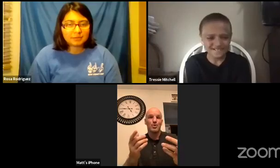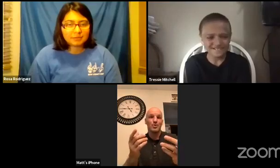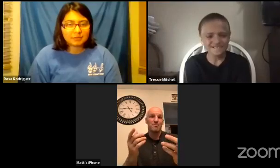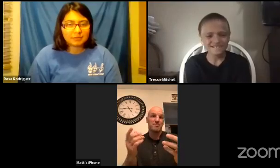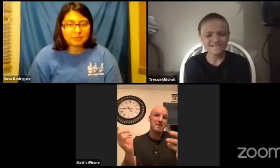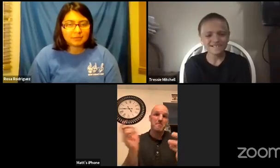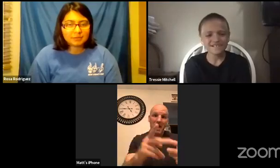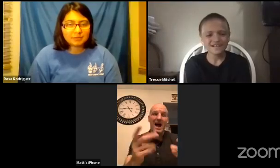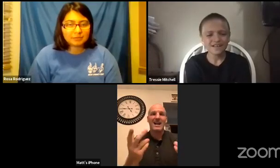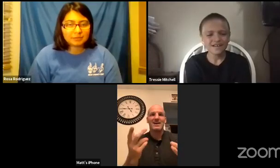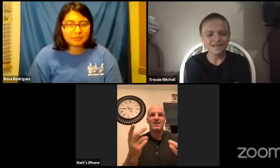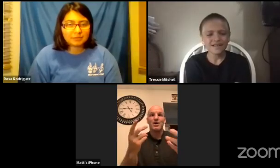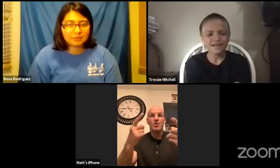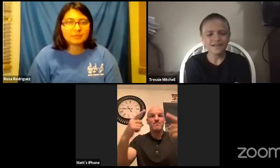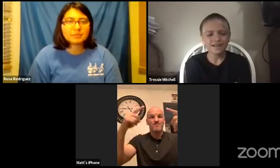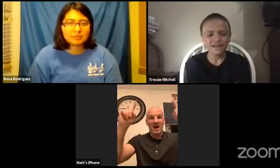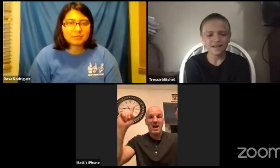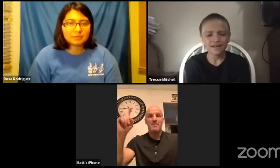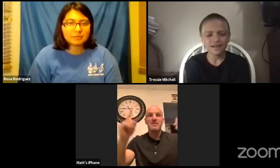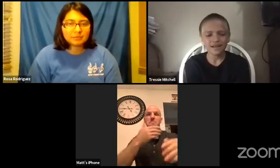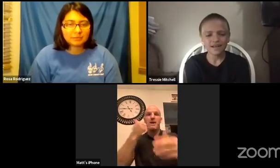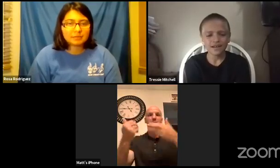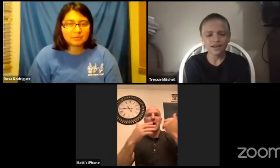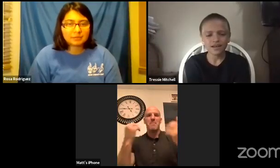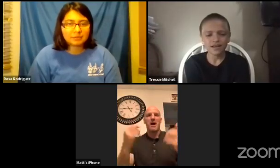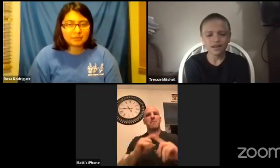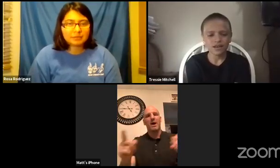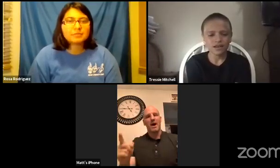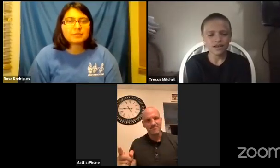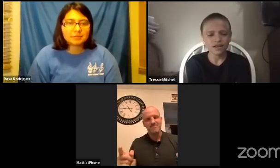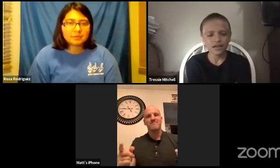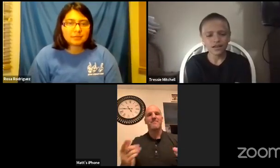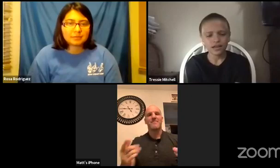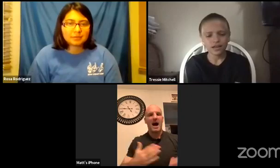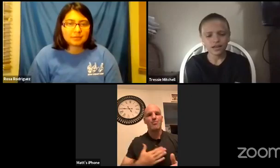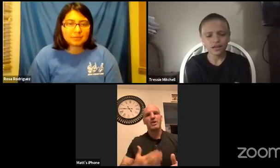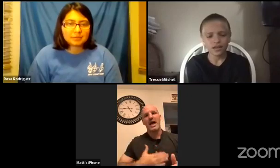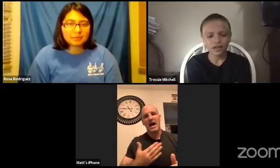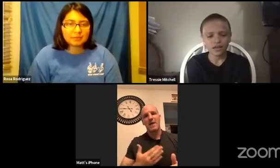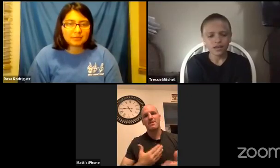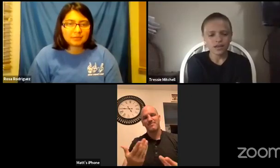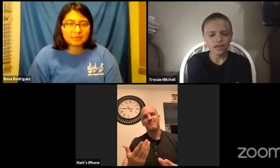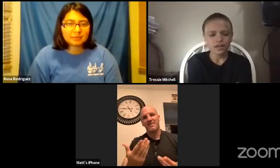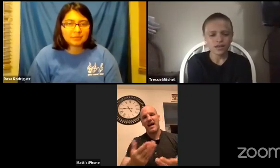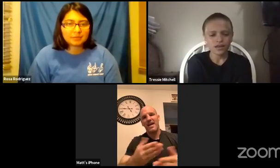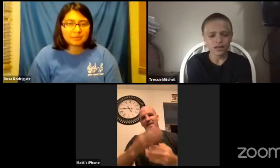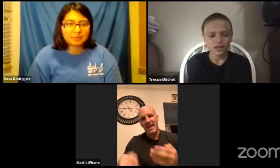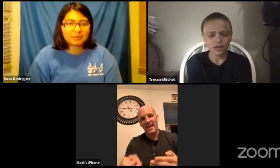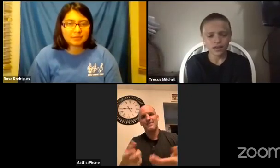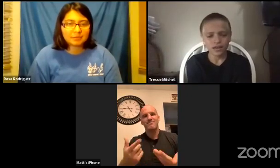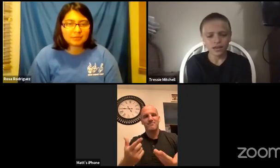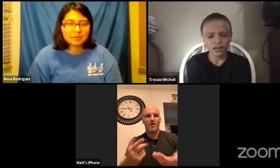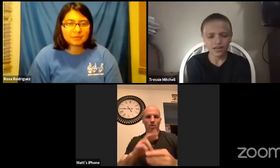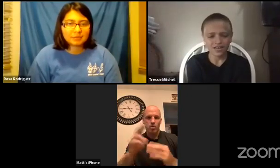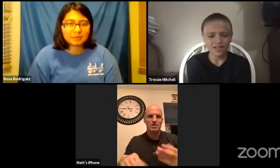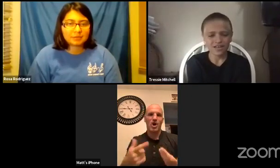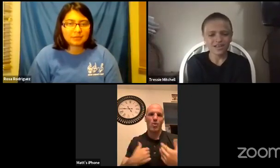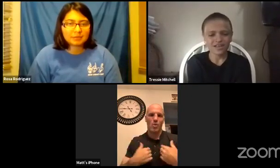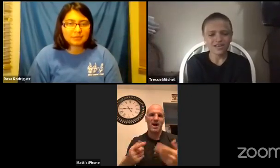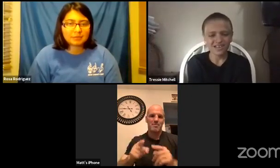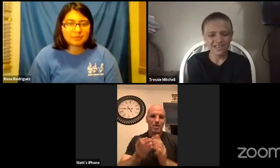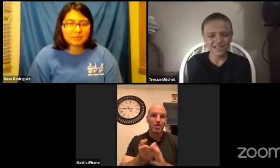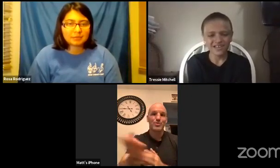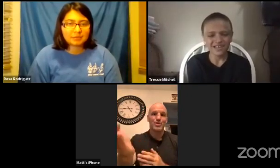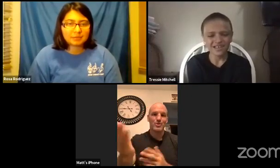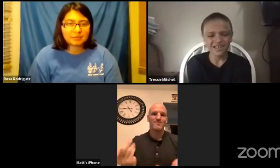Yes, I can look back and, you know, wish that I could have accomplished more than I